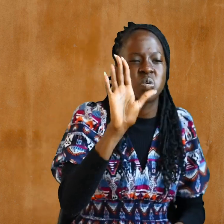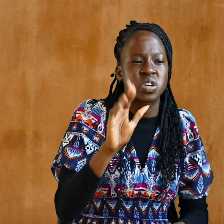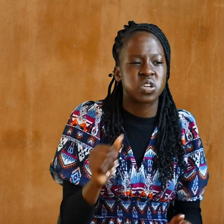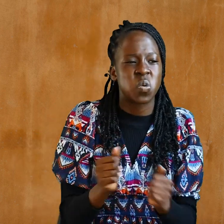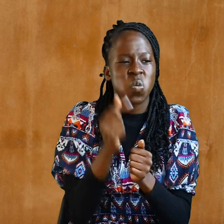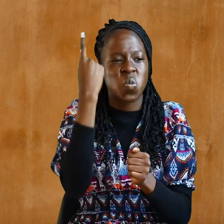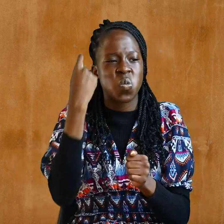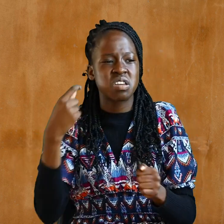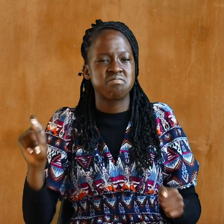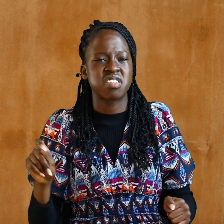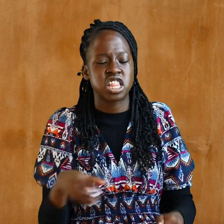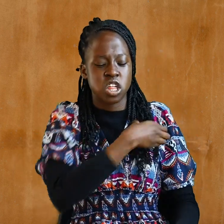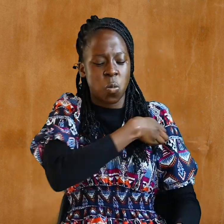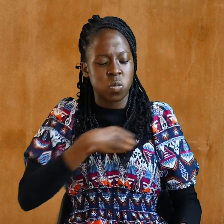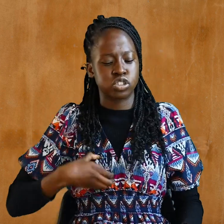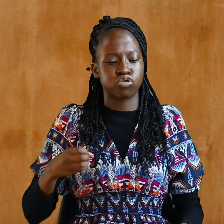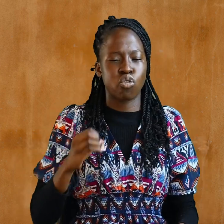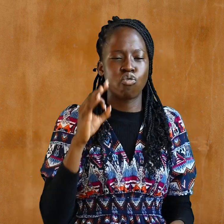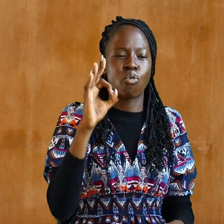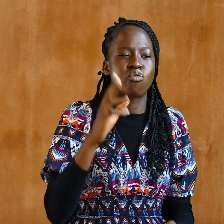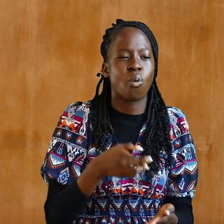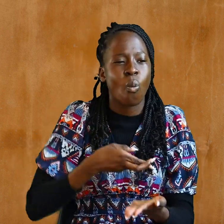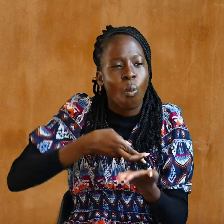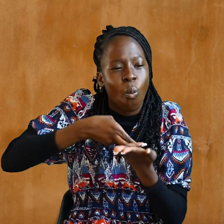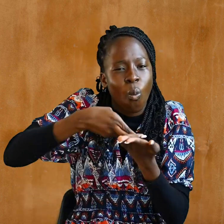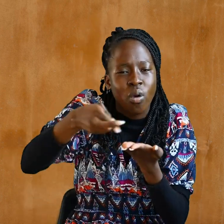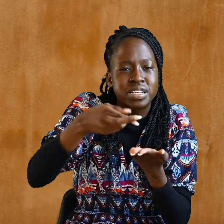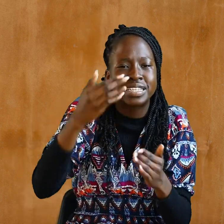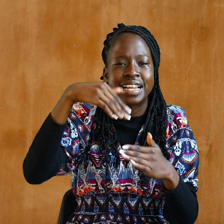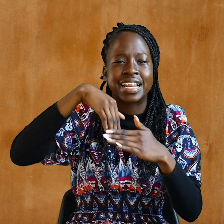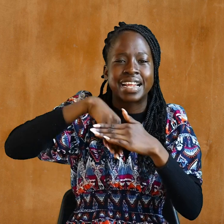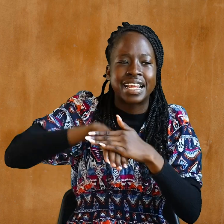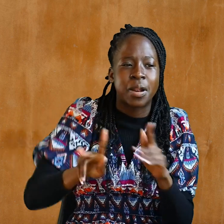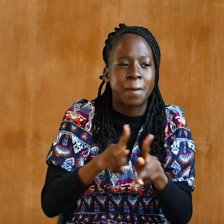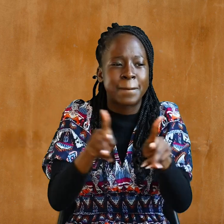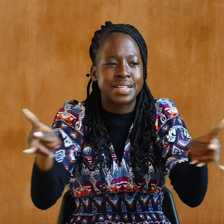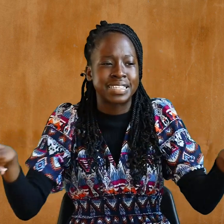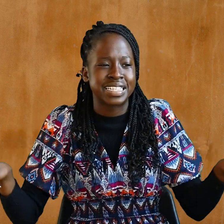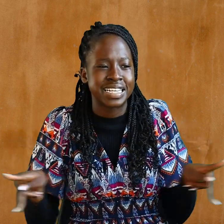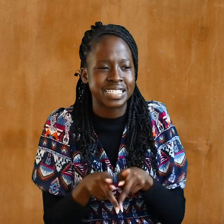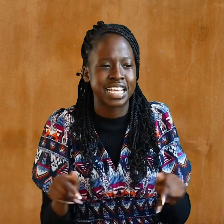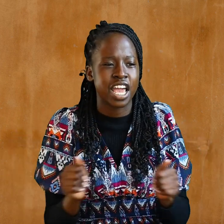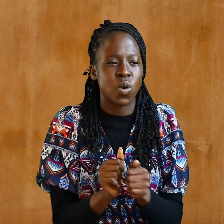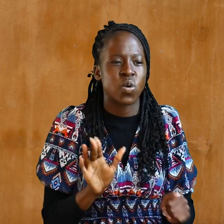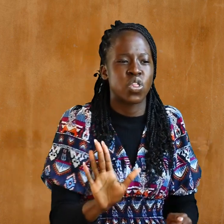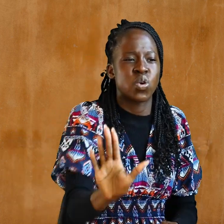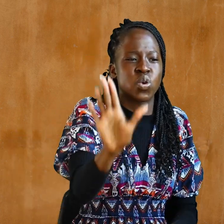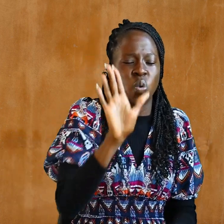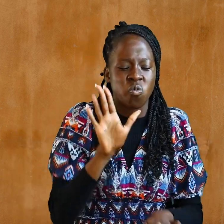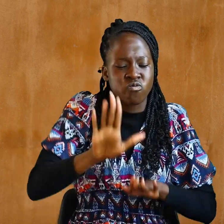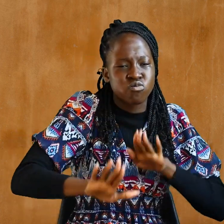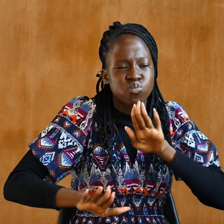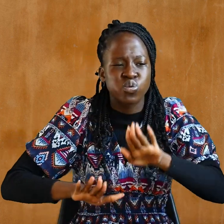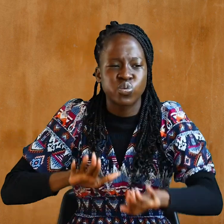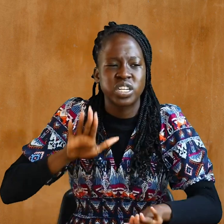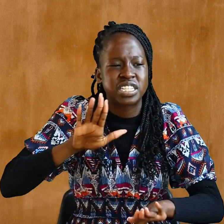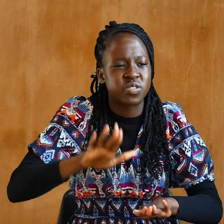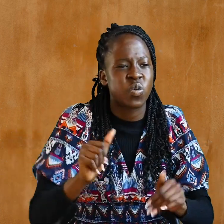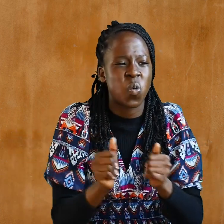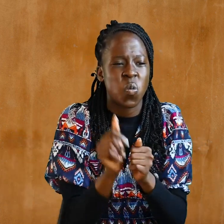the breastplate of righteousness in place, and with your feet fitted with the